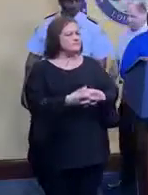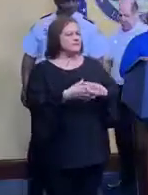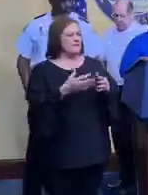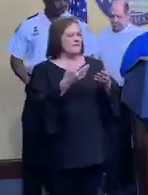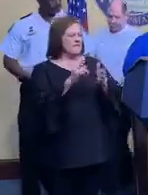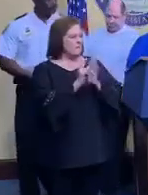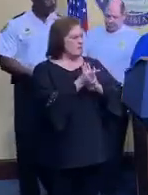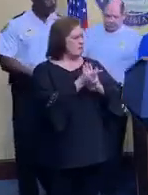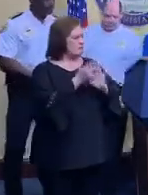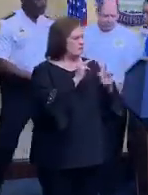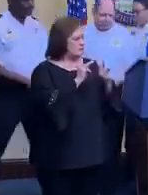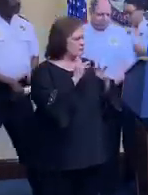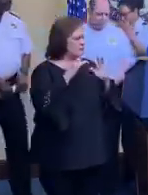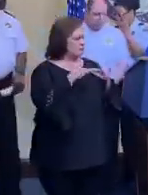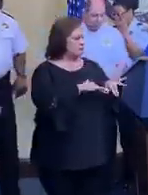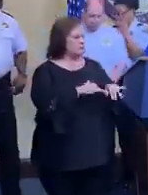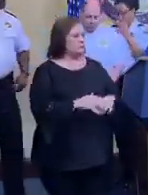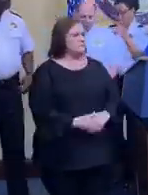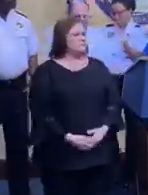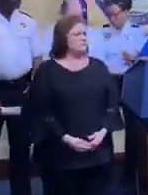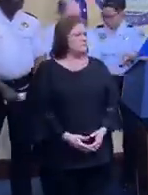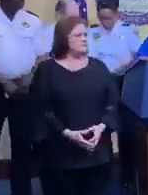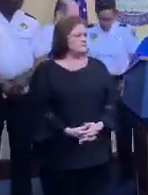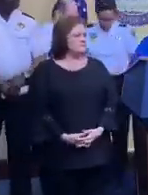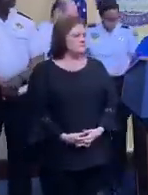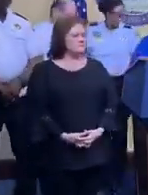give us a minute for everyone to come on in.